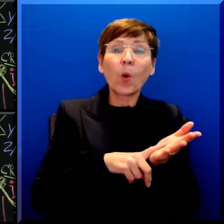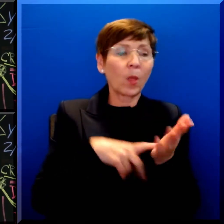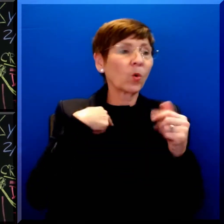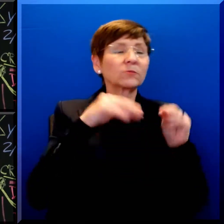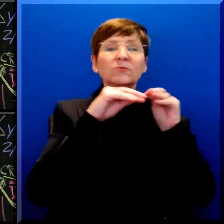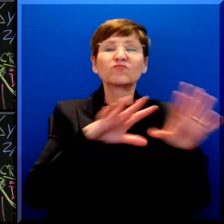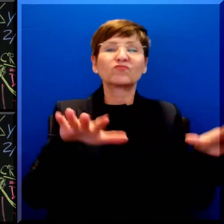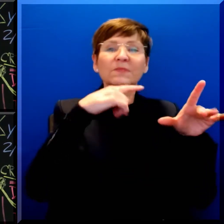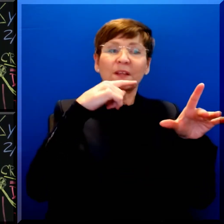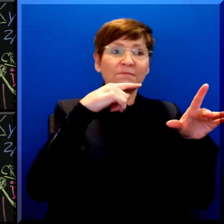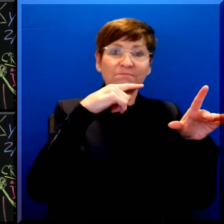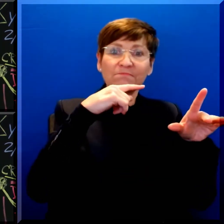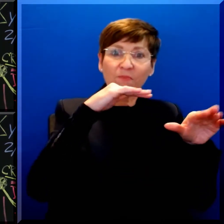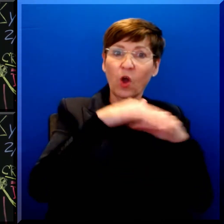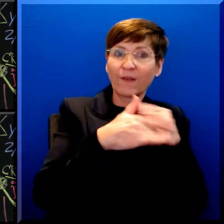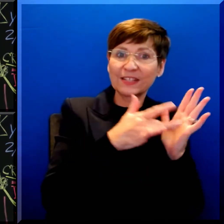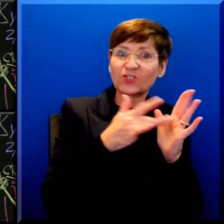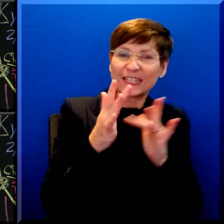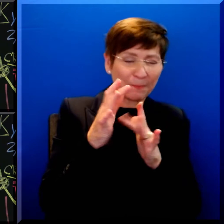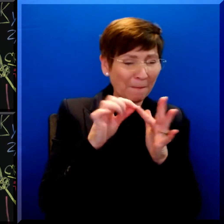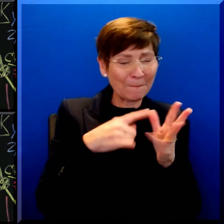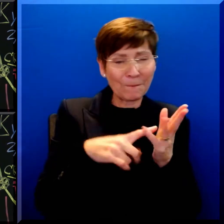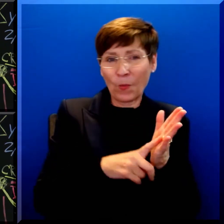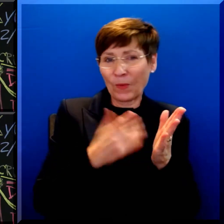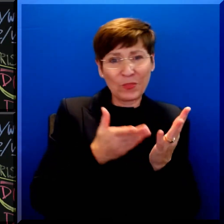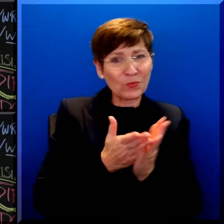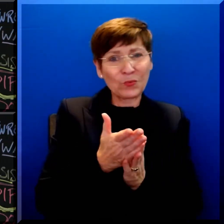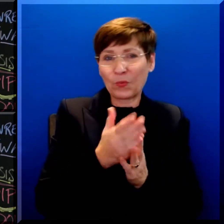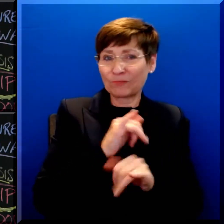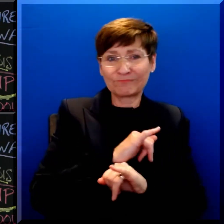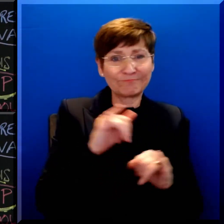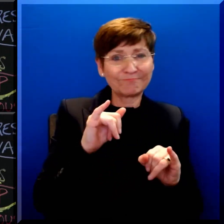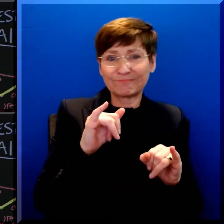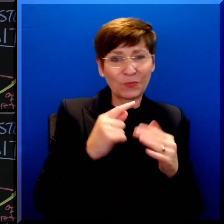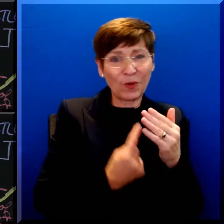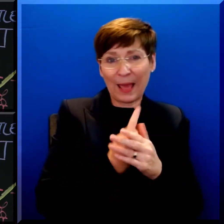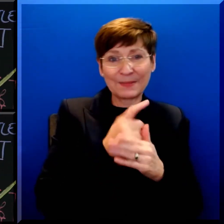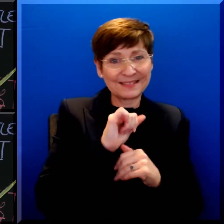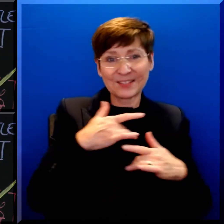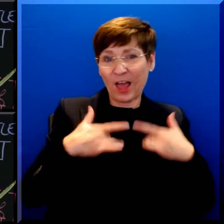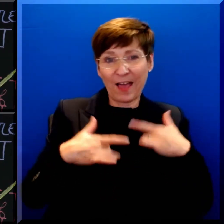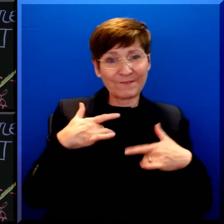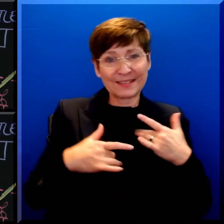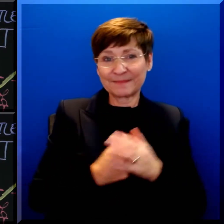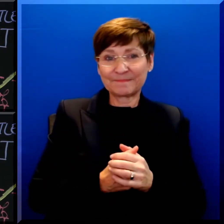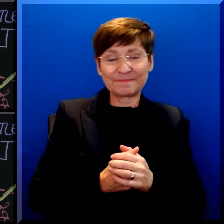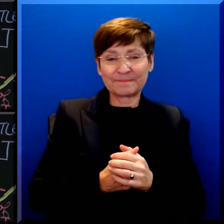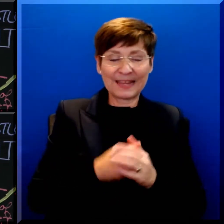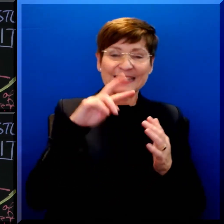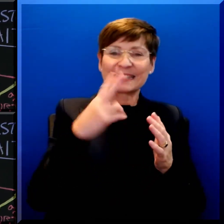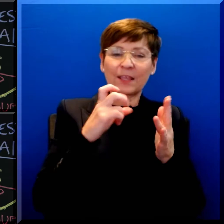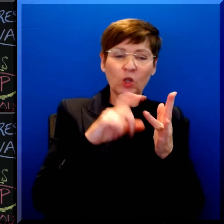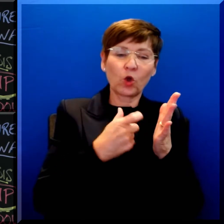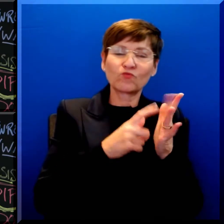the story of Jesus around the whole world. And yet Paul suffered many painful dips in his journey. In fact, listen